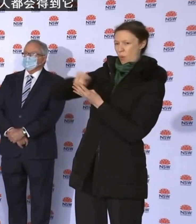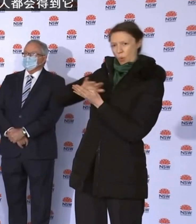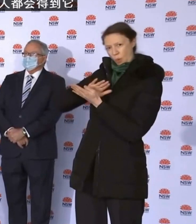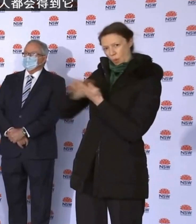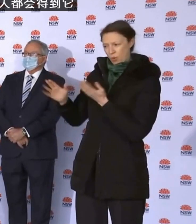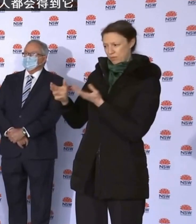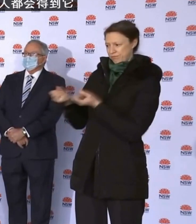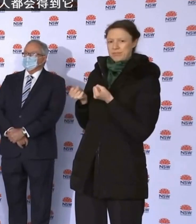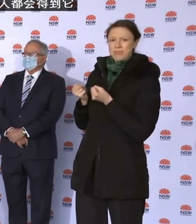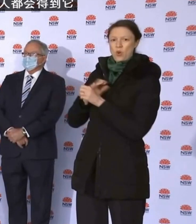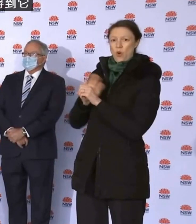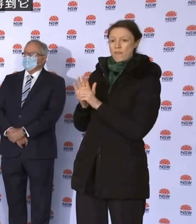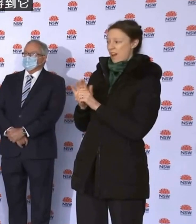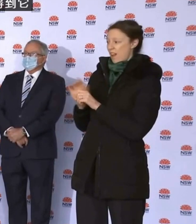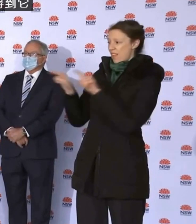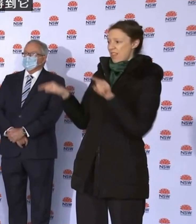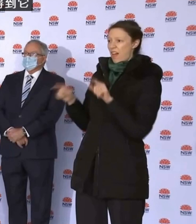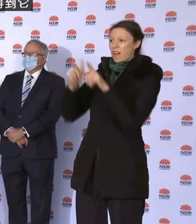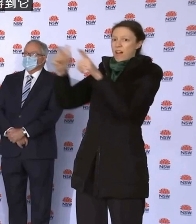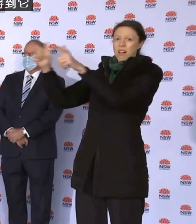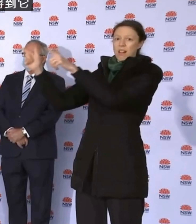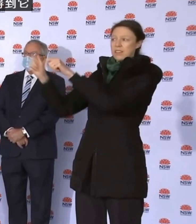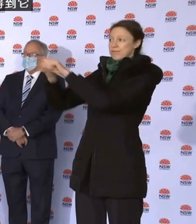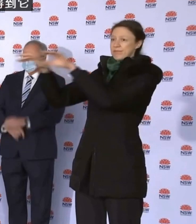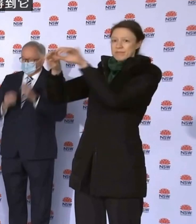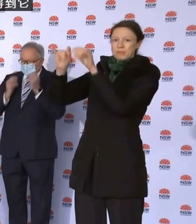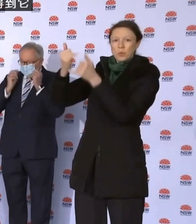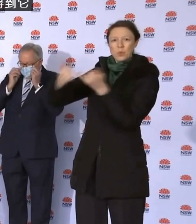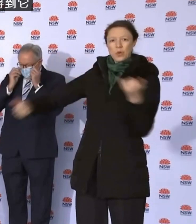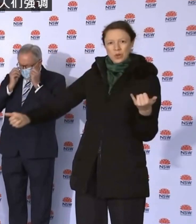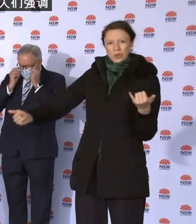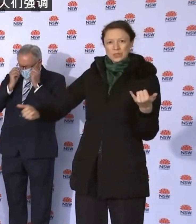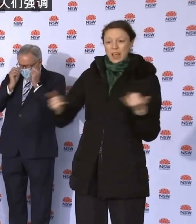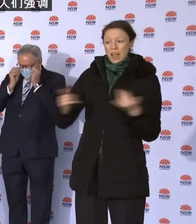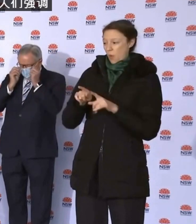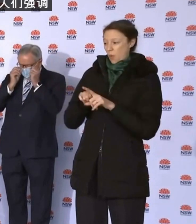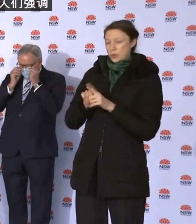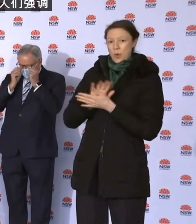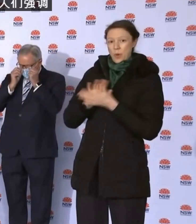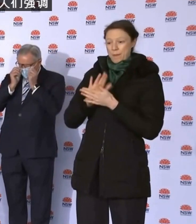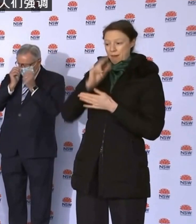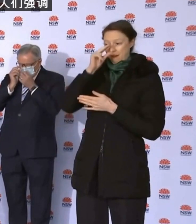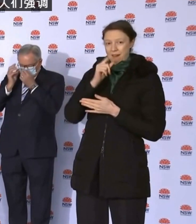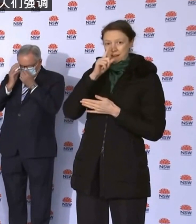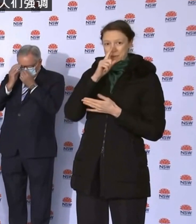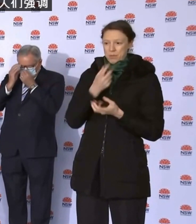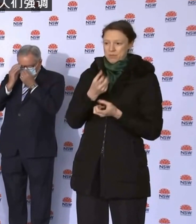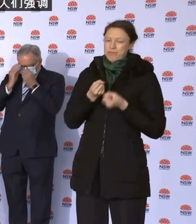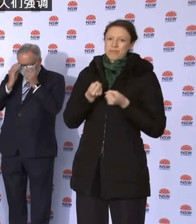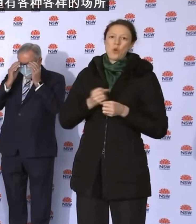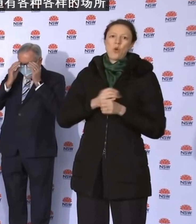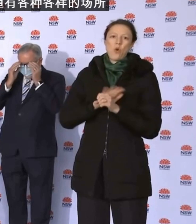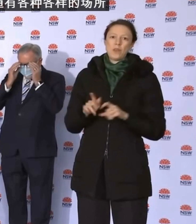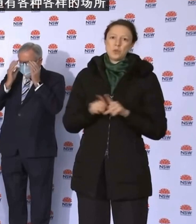in that household is going to get it. And what we're also seeing is younger people getting it because of that phenomena. And I just want to really stress to